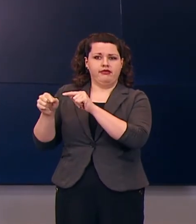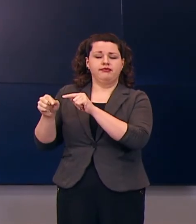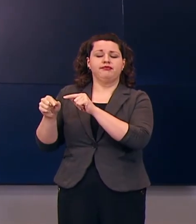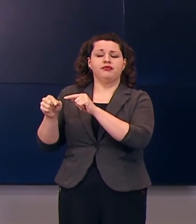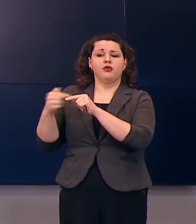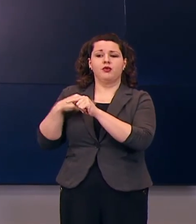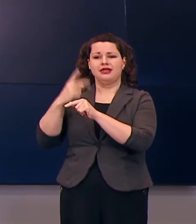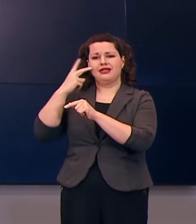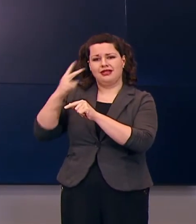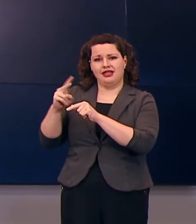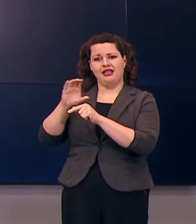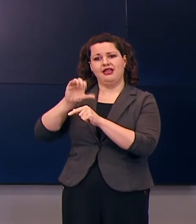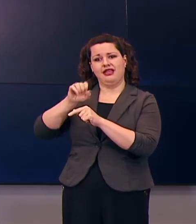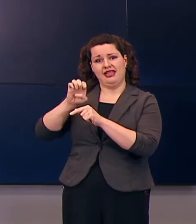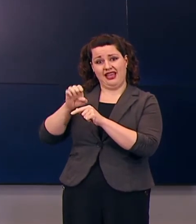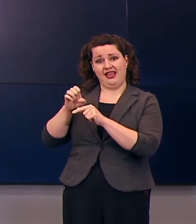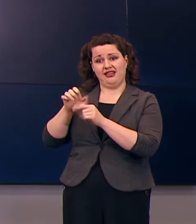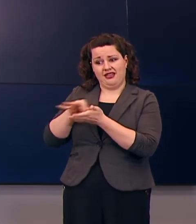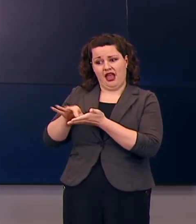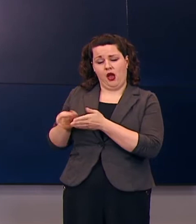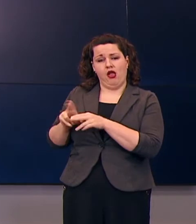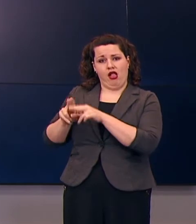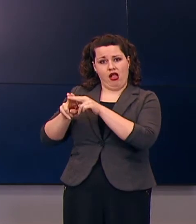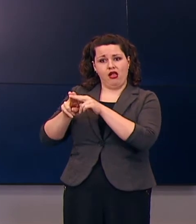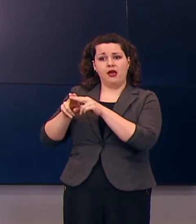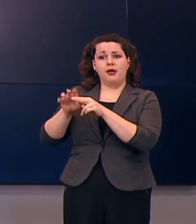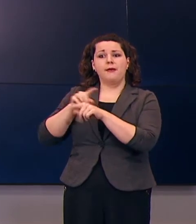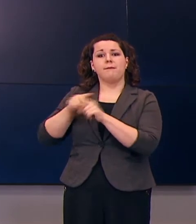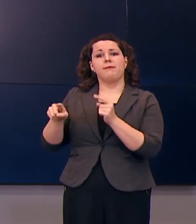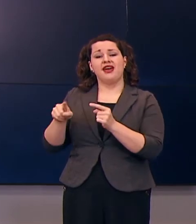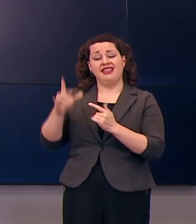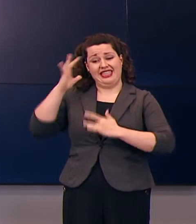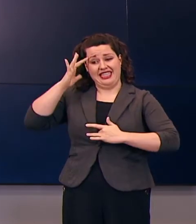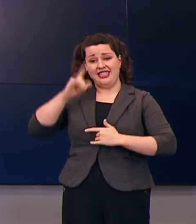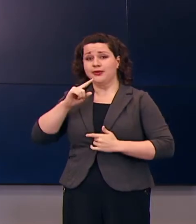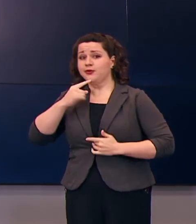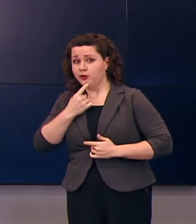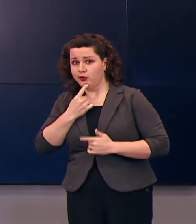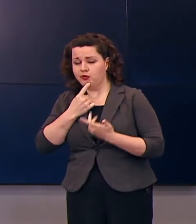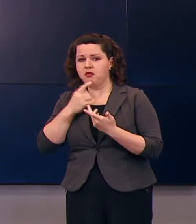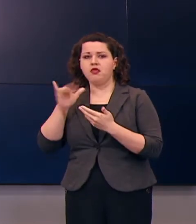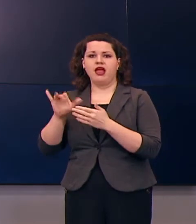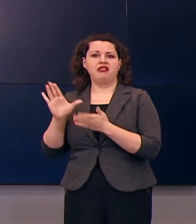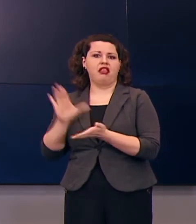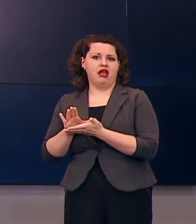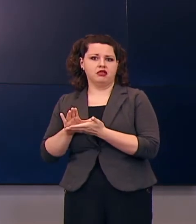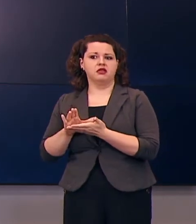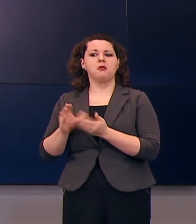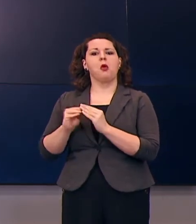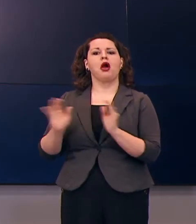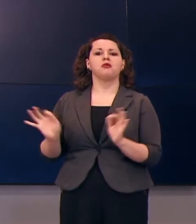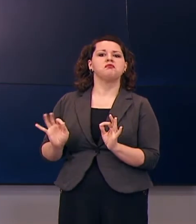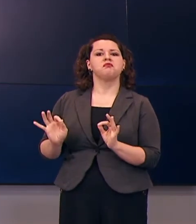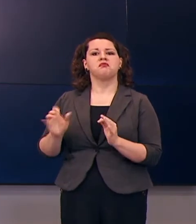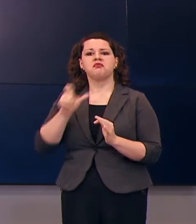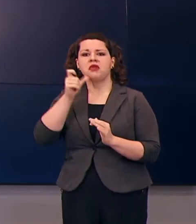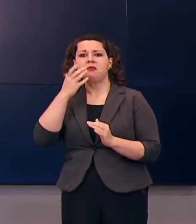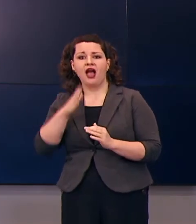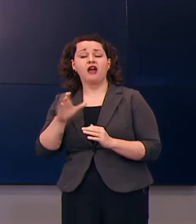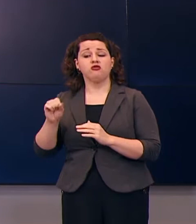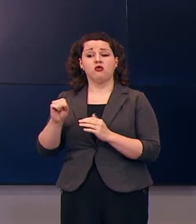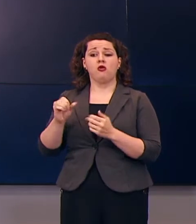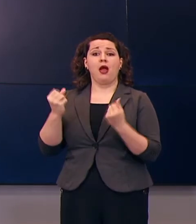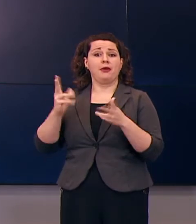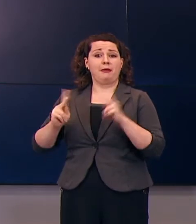case counts increase, the severity of the illness has also decreased. So the rate of